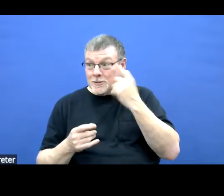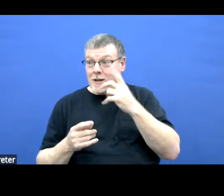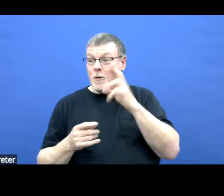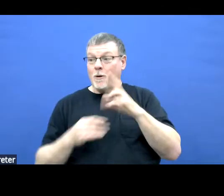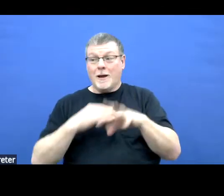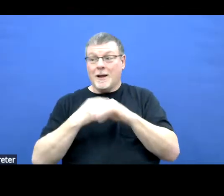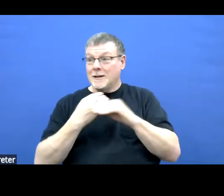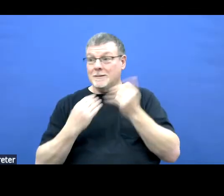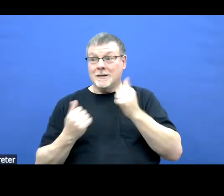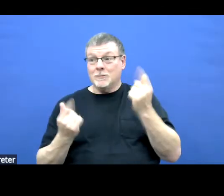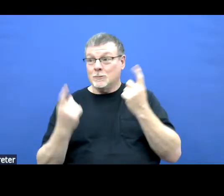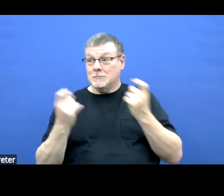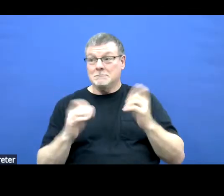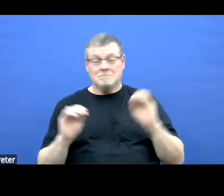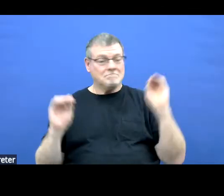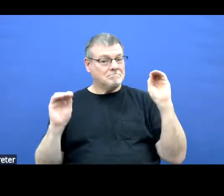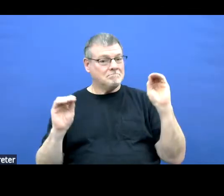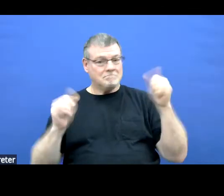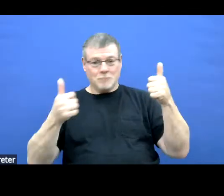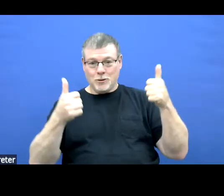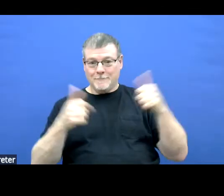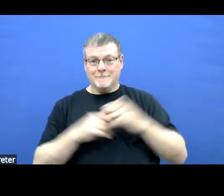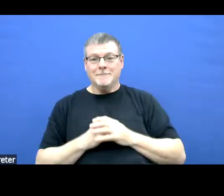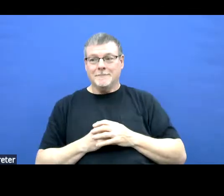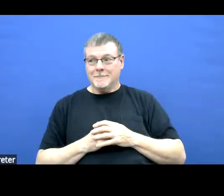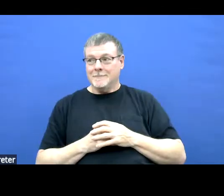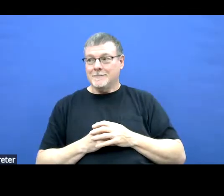additional questions.